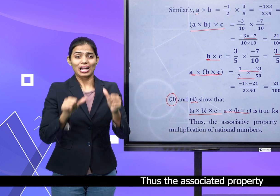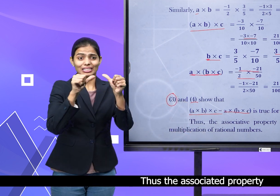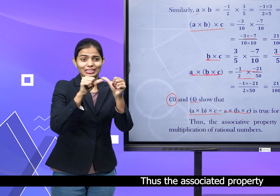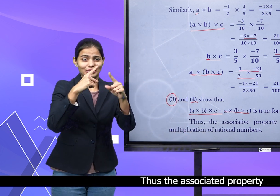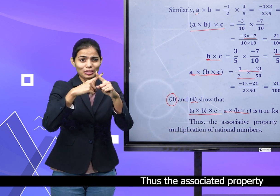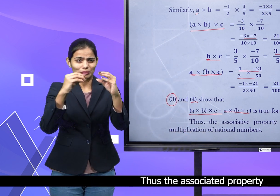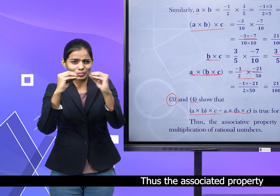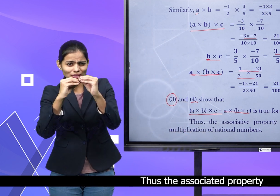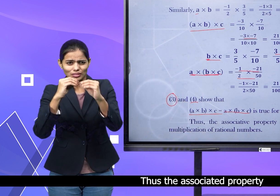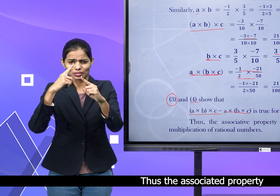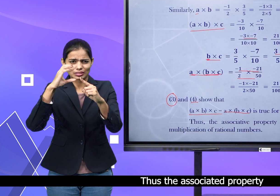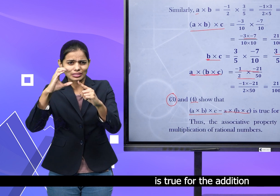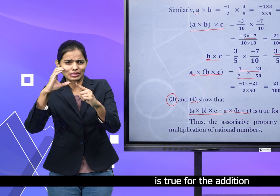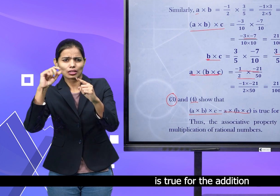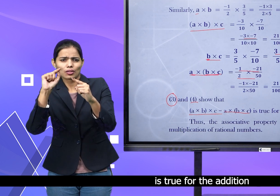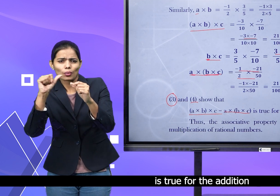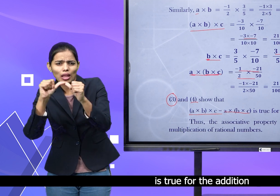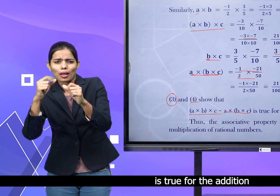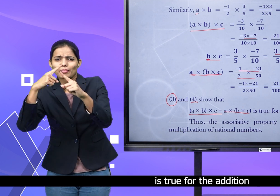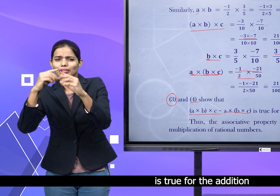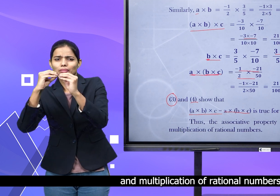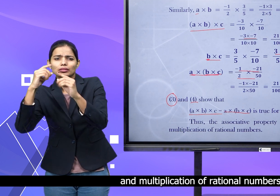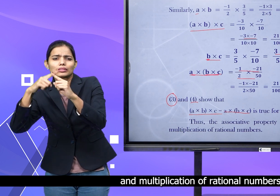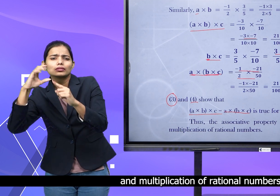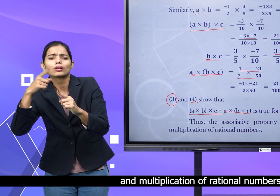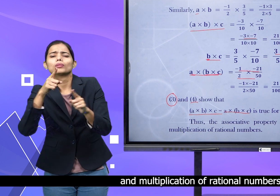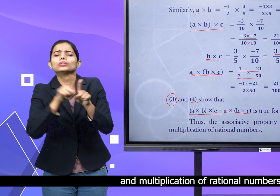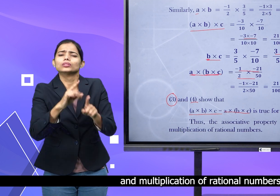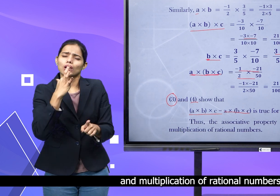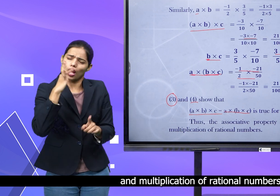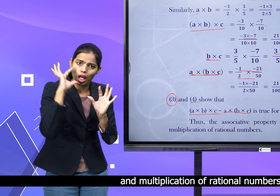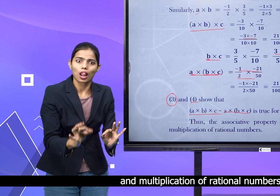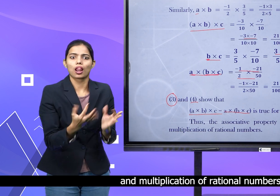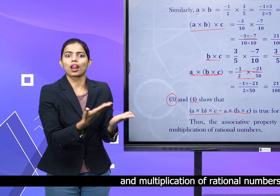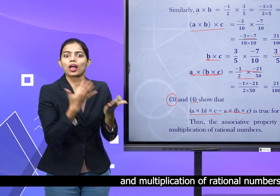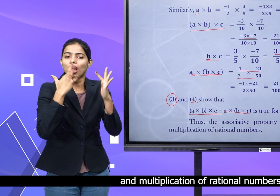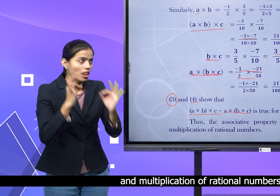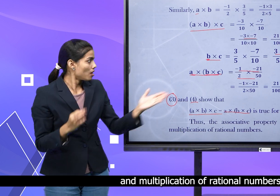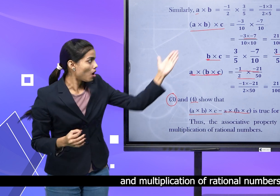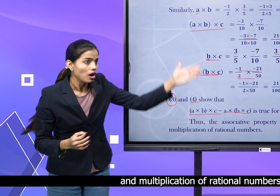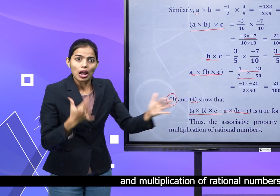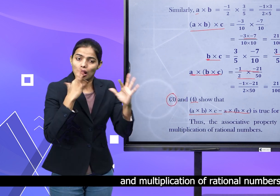Thus, the associative property is true for the addition and multiplication of rational numbers.